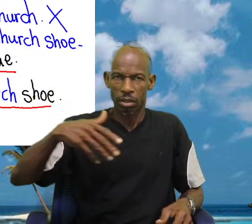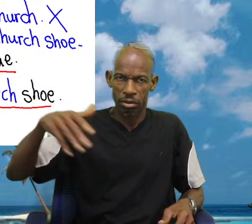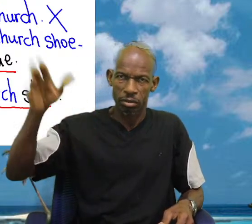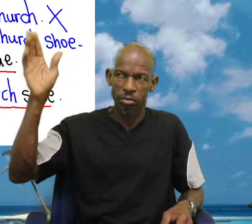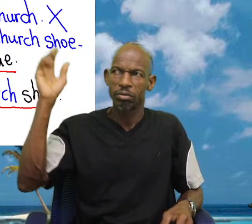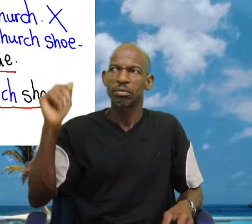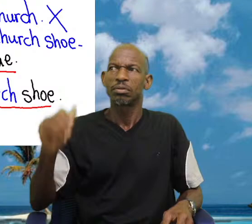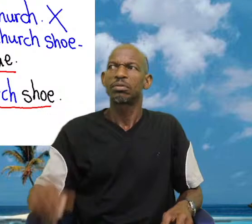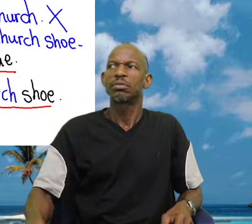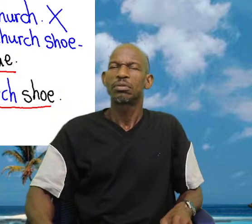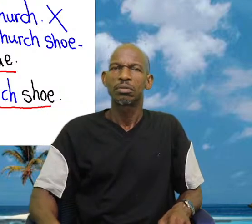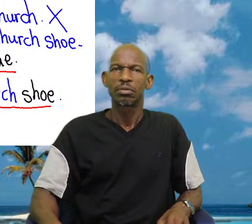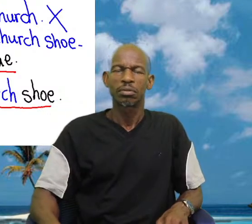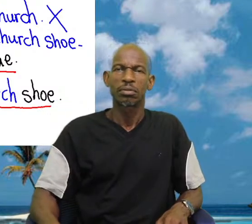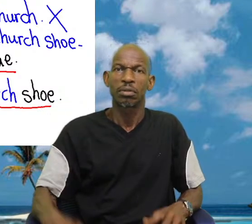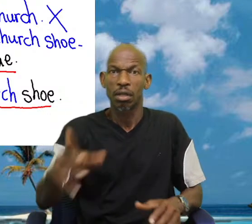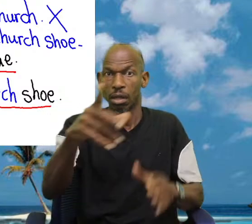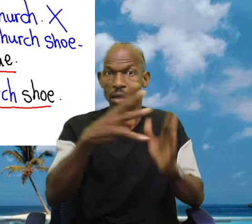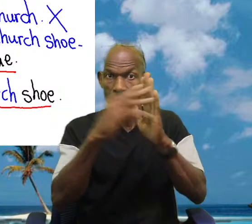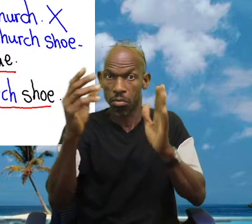Okay, so let's move on.